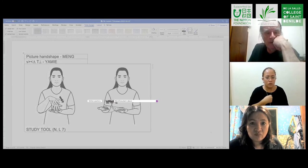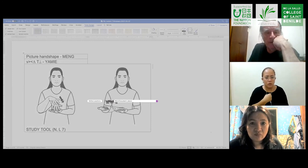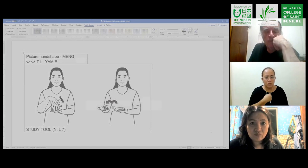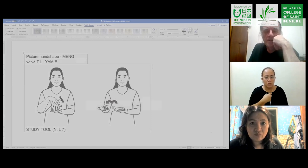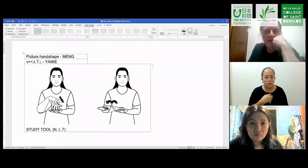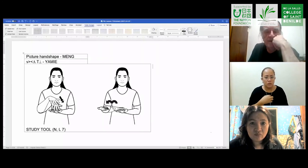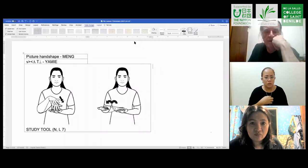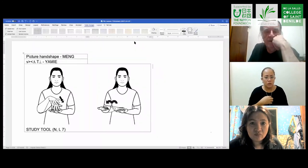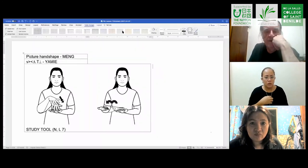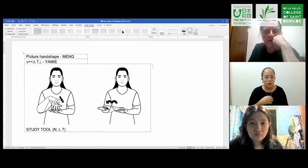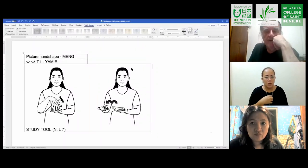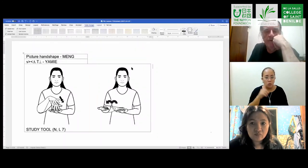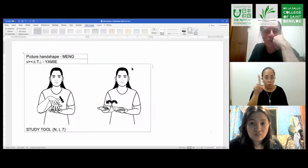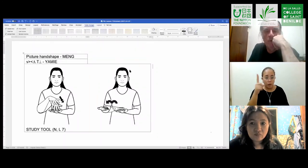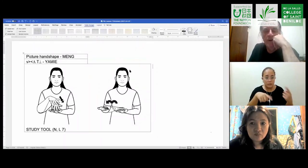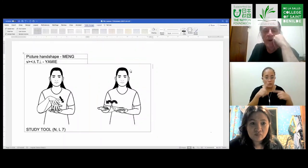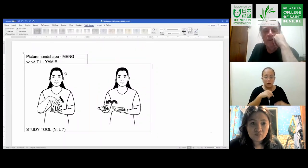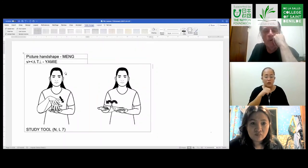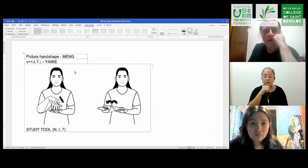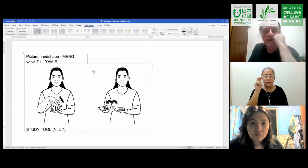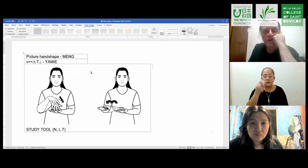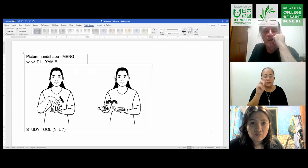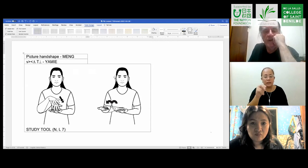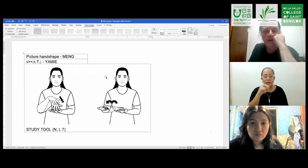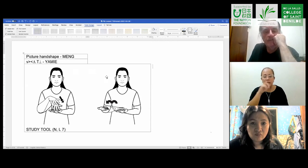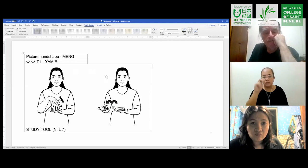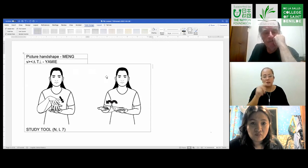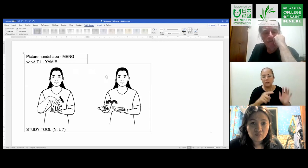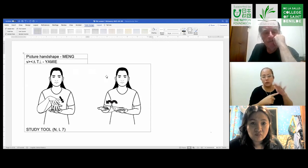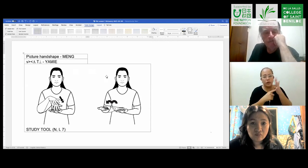just one sign. So you don't even need to worry about the orientation in that